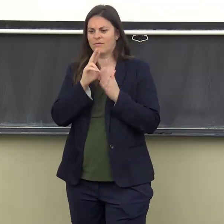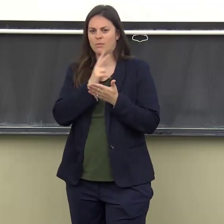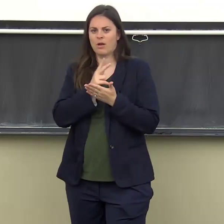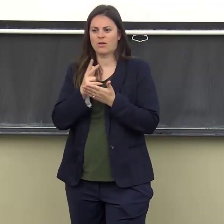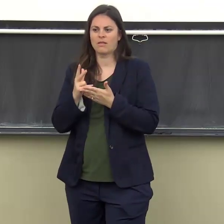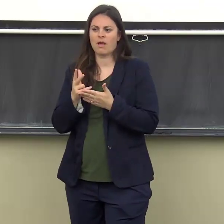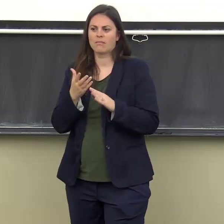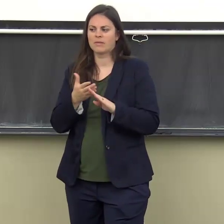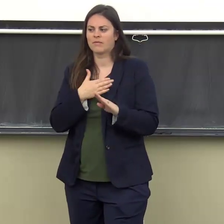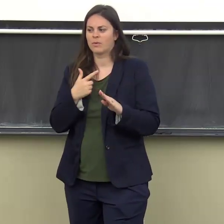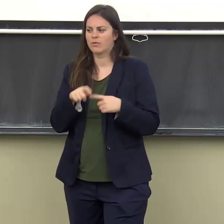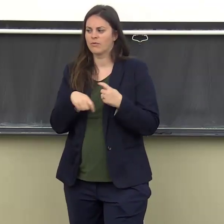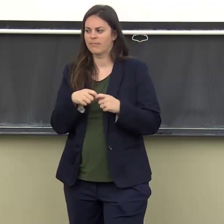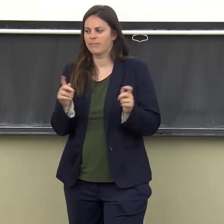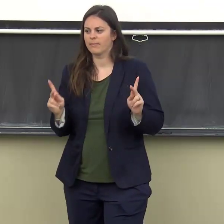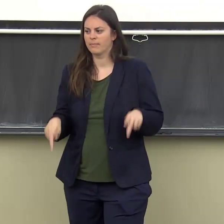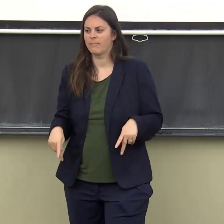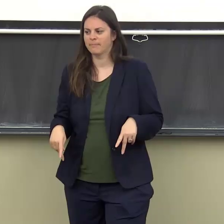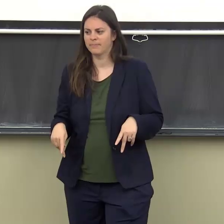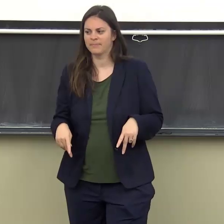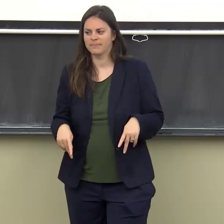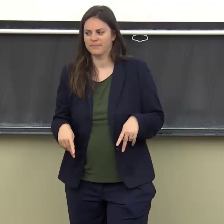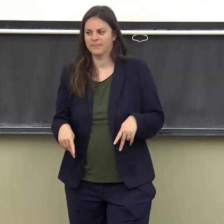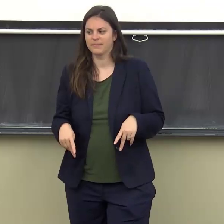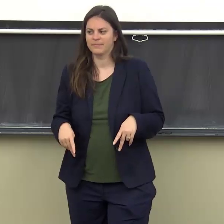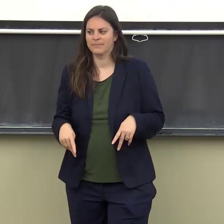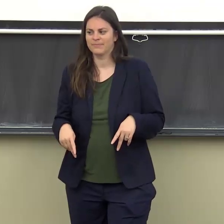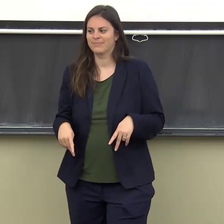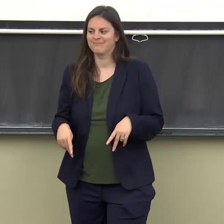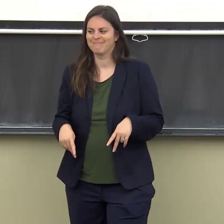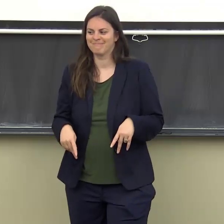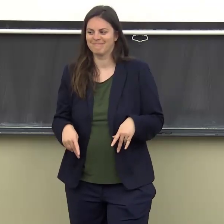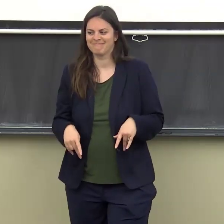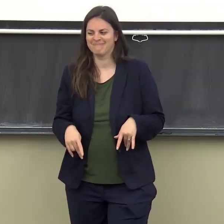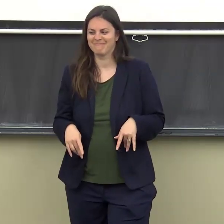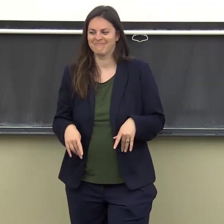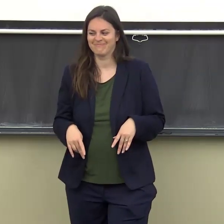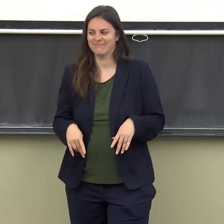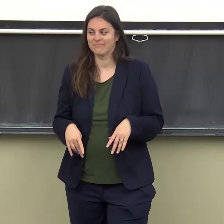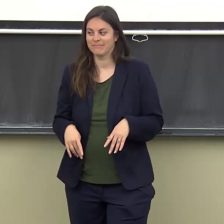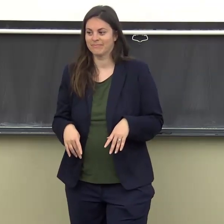Oh, yeah. Okay, can we review the parking lot?